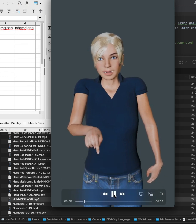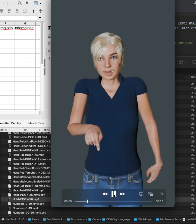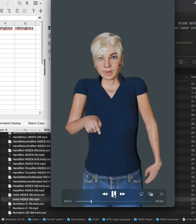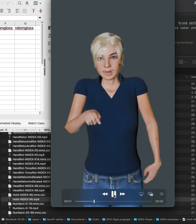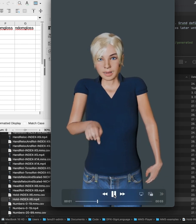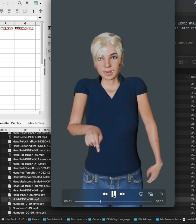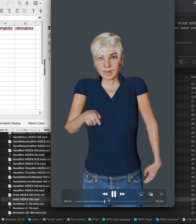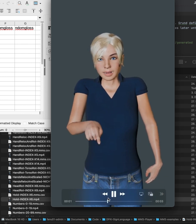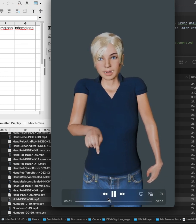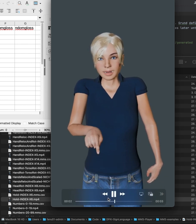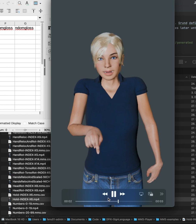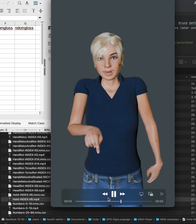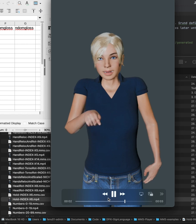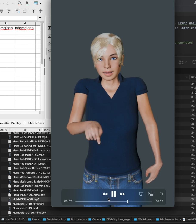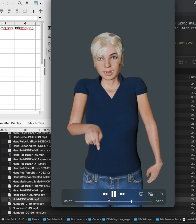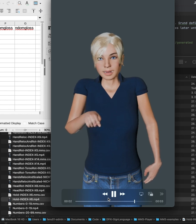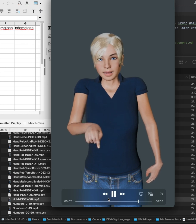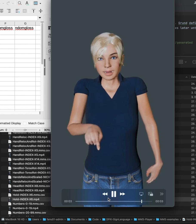a pause